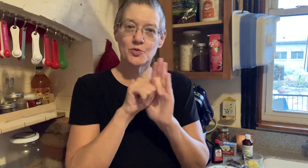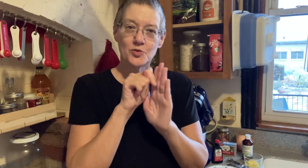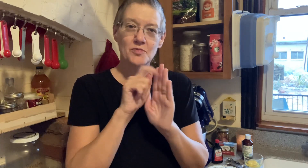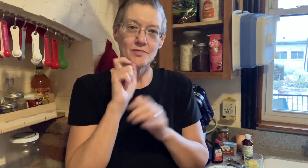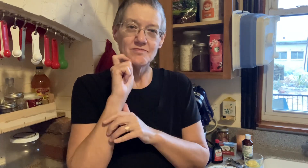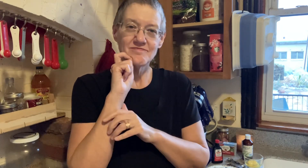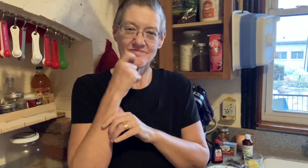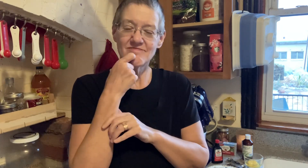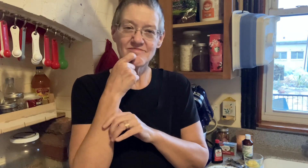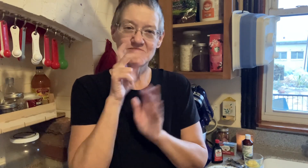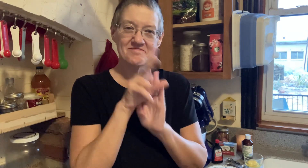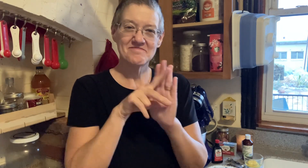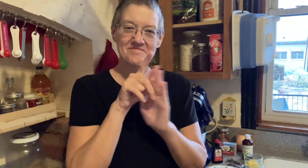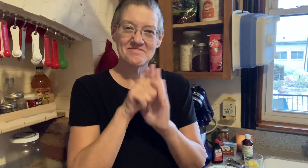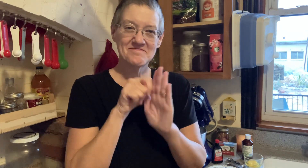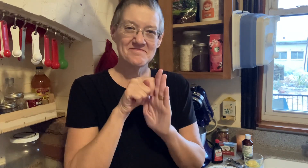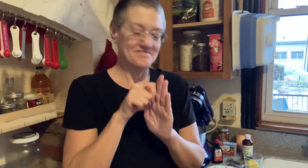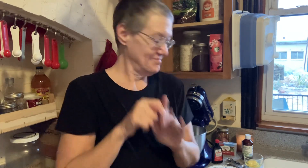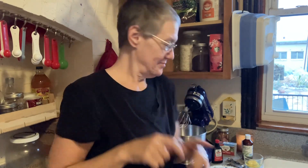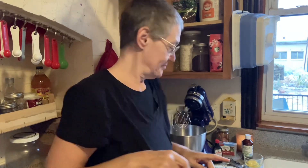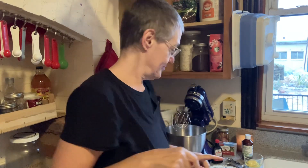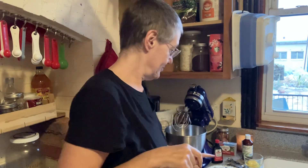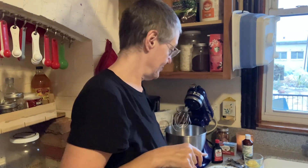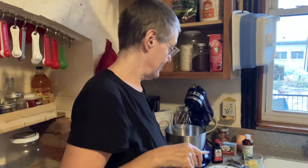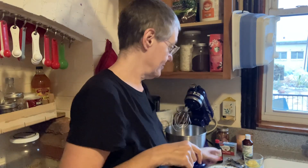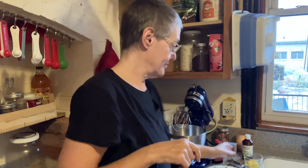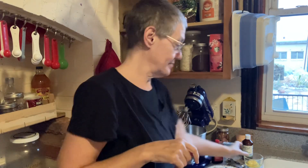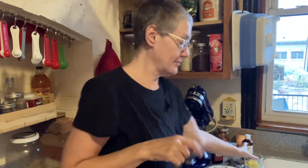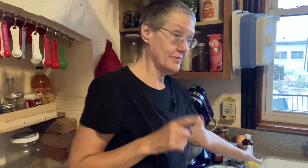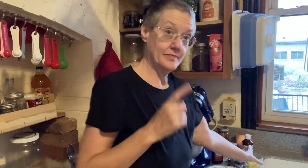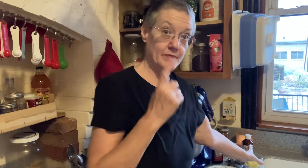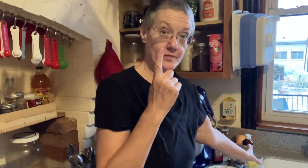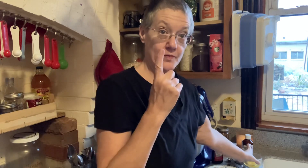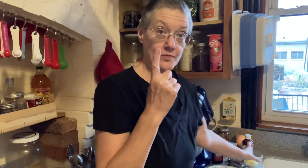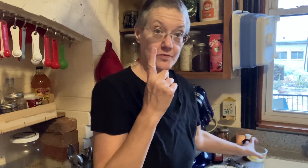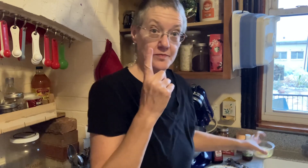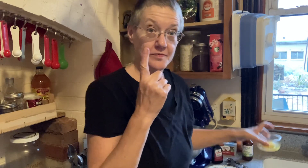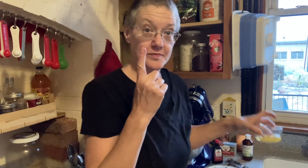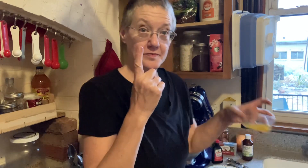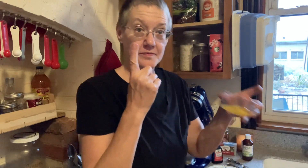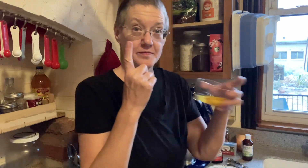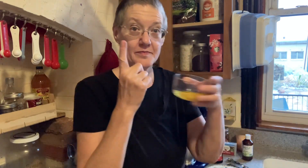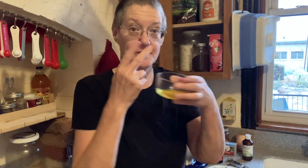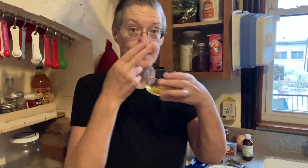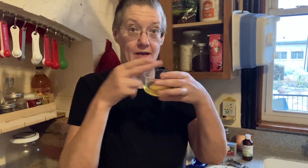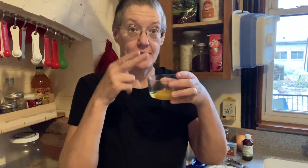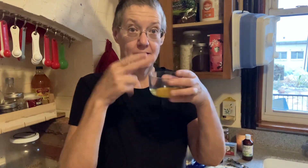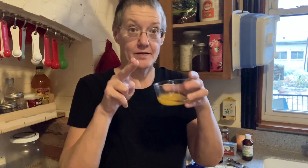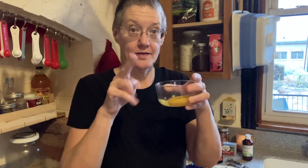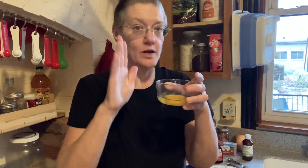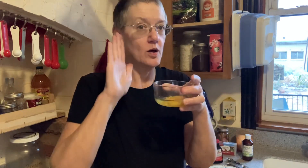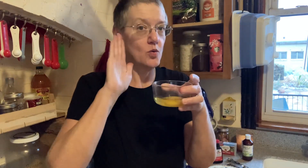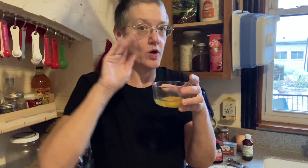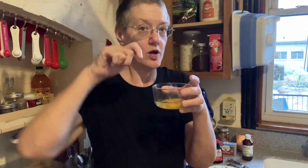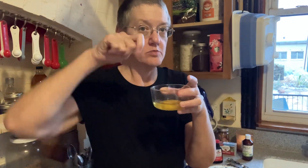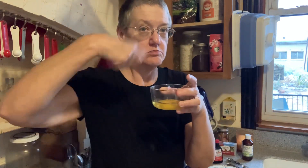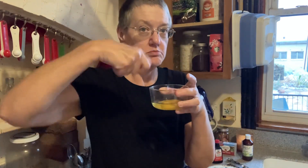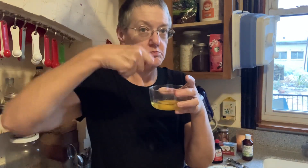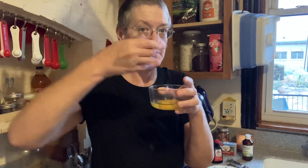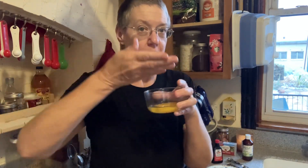Check their YouTube videos. They have some cool videos out there. We're going to use 1 egg and we're going to beat